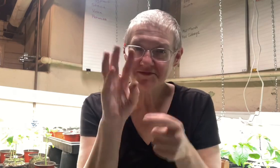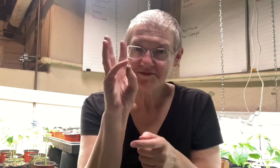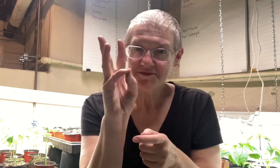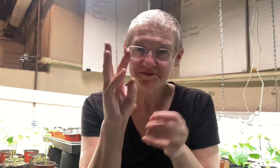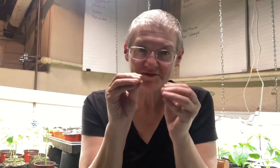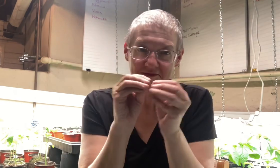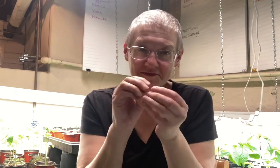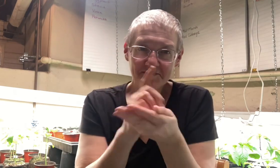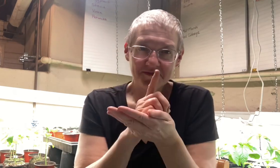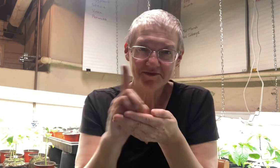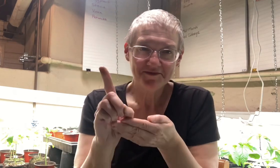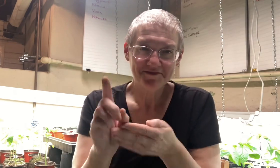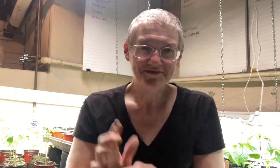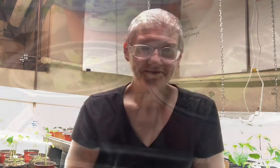5 to 6 more weeks.